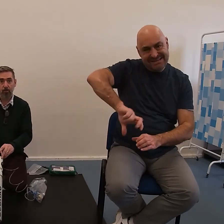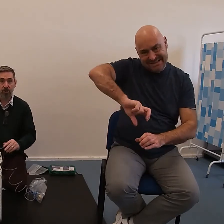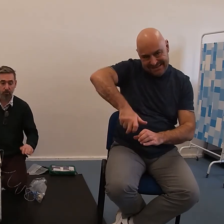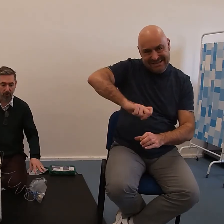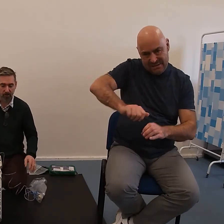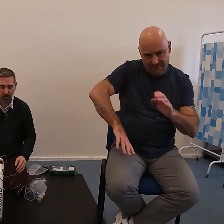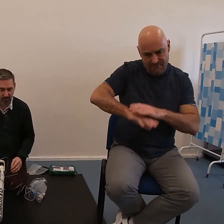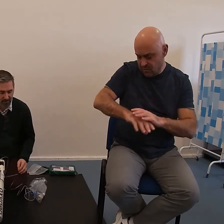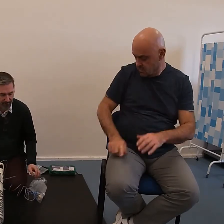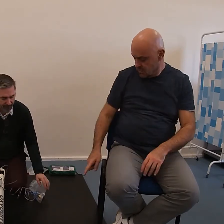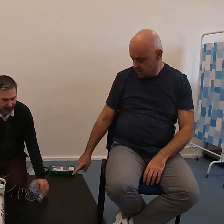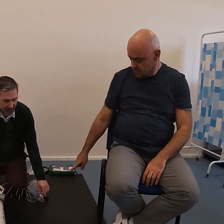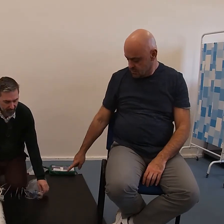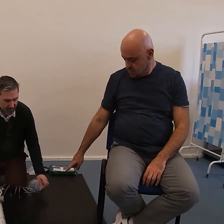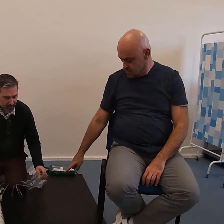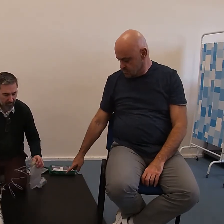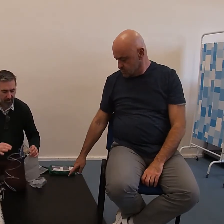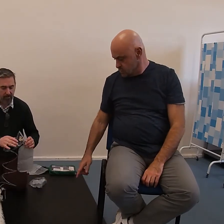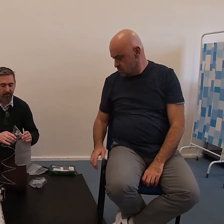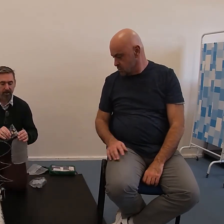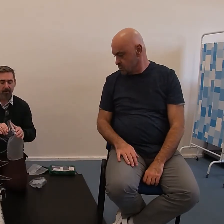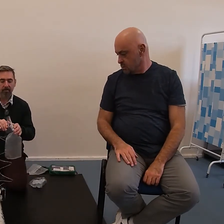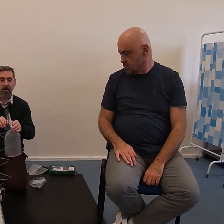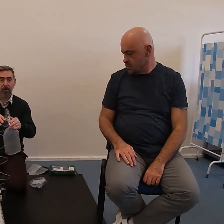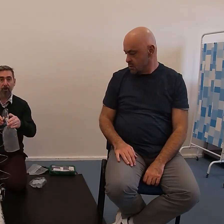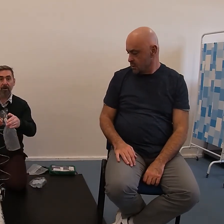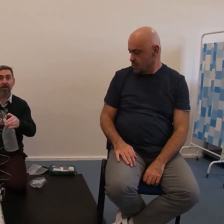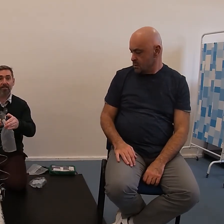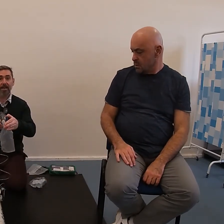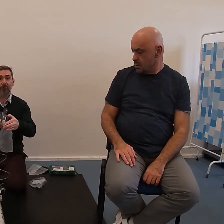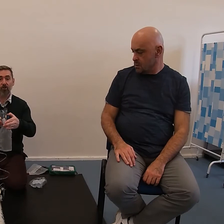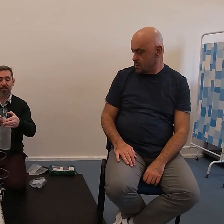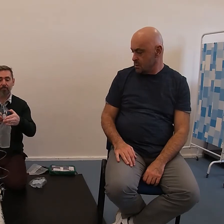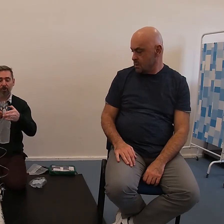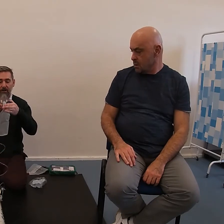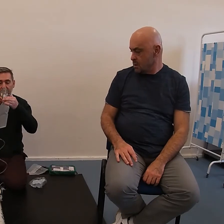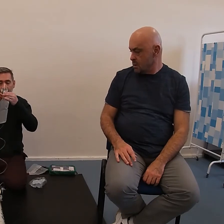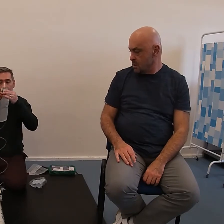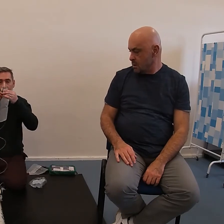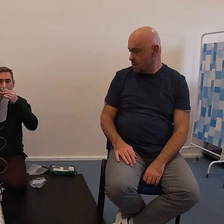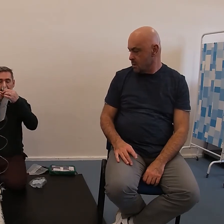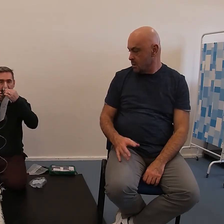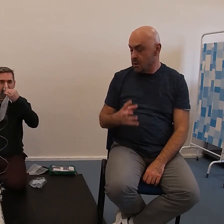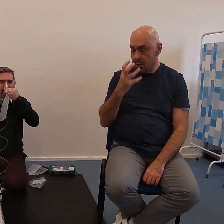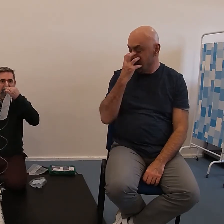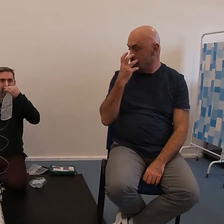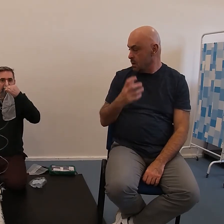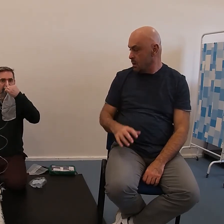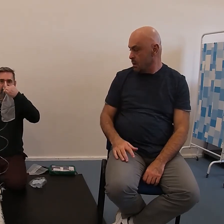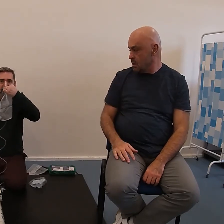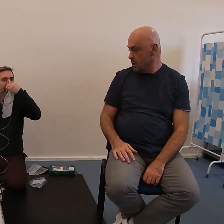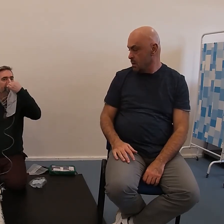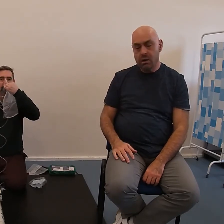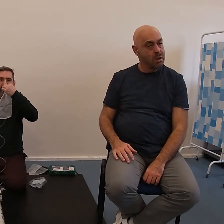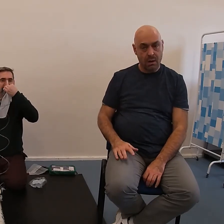litres, which is what this runs at. Now, if I put it on my face now and try to breathe,